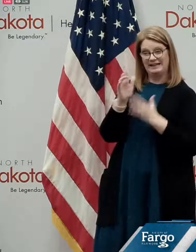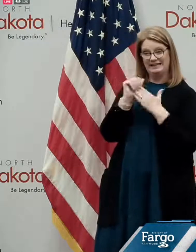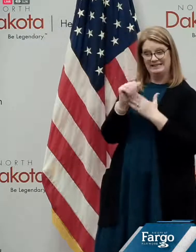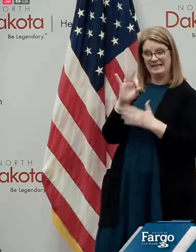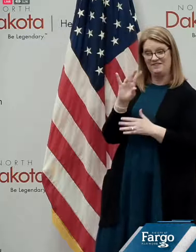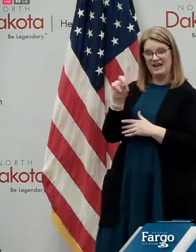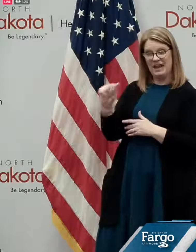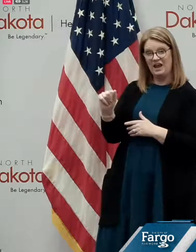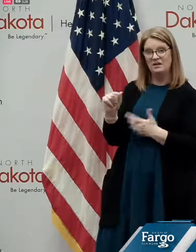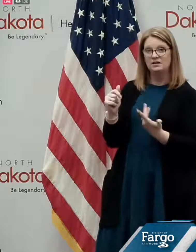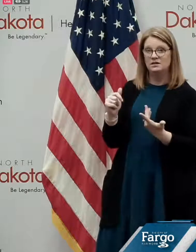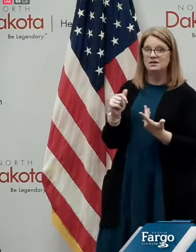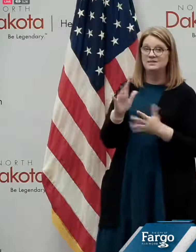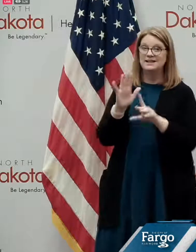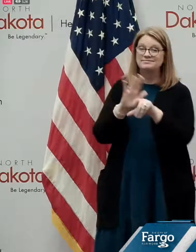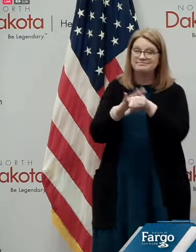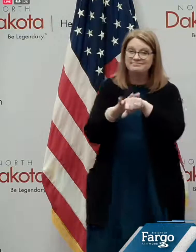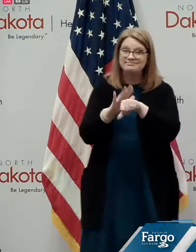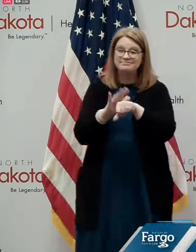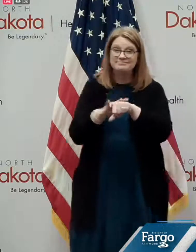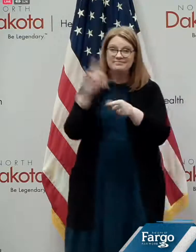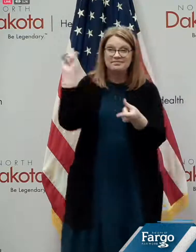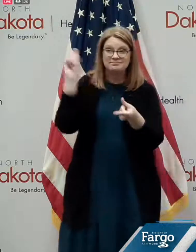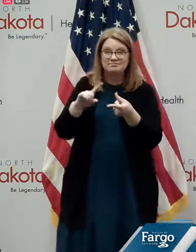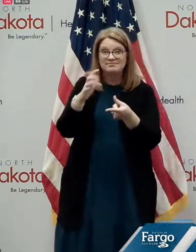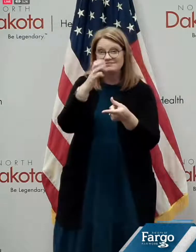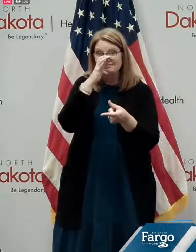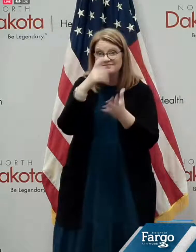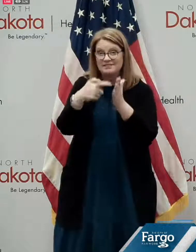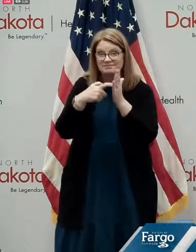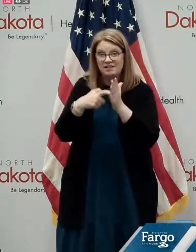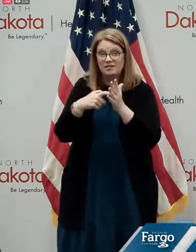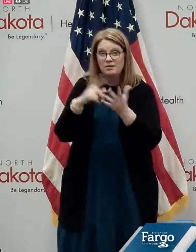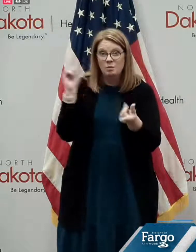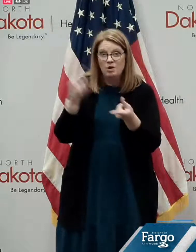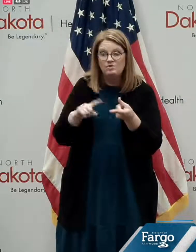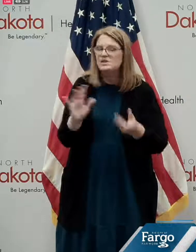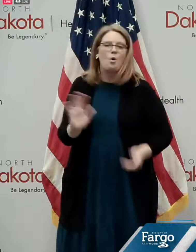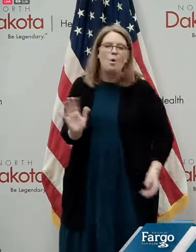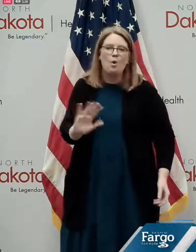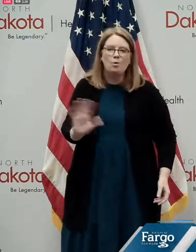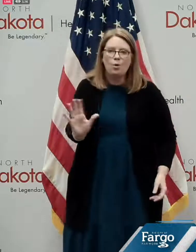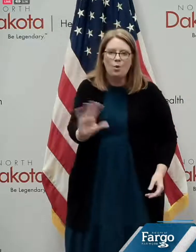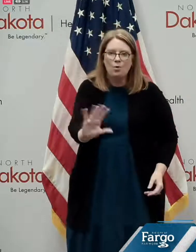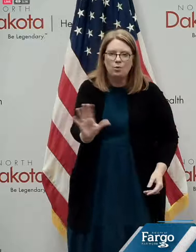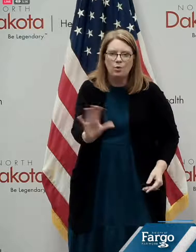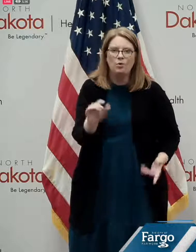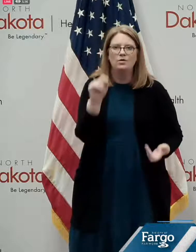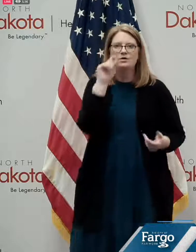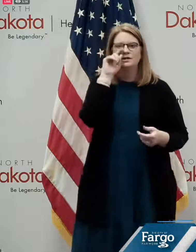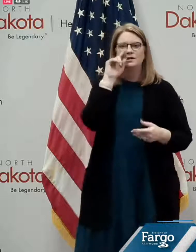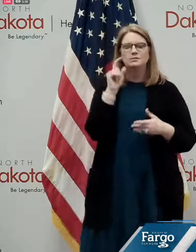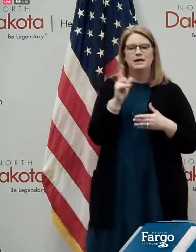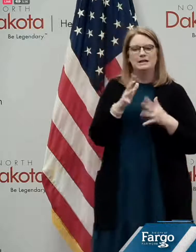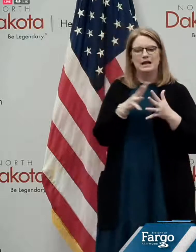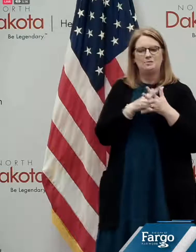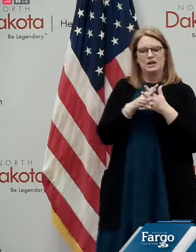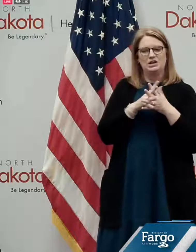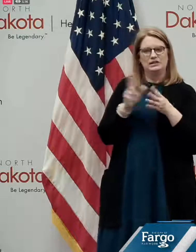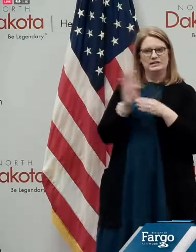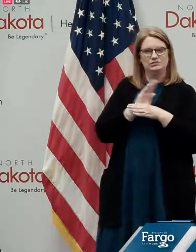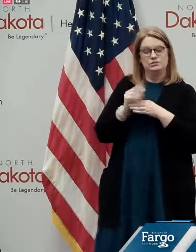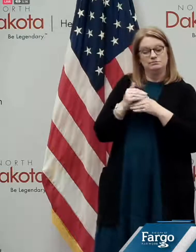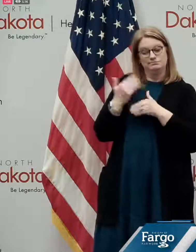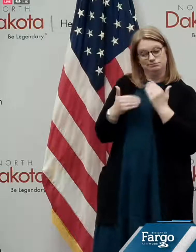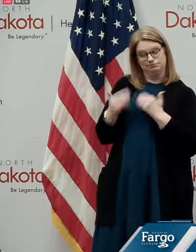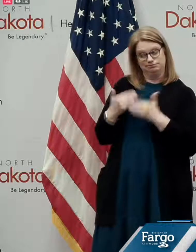assuring that everybody that they're not reducing any of their rigorous standards. It's just that American industry is moving at record paces. And